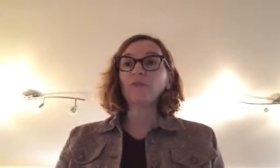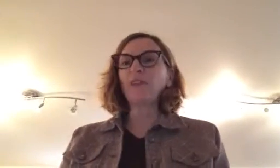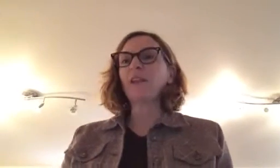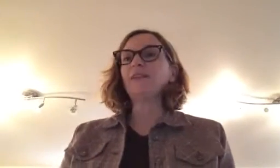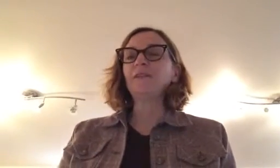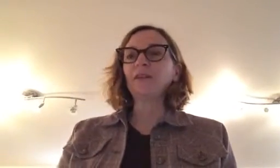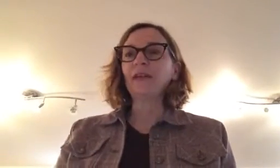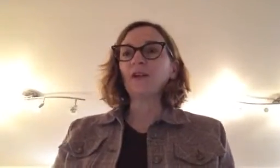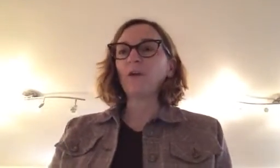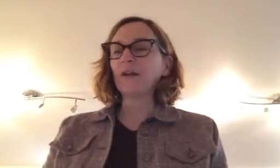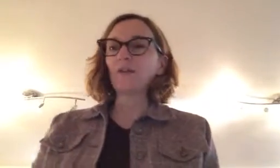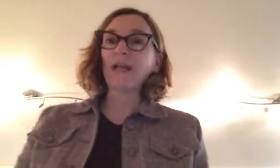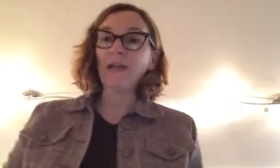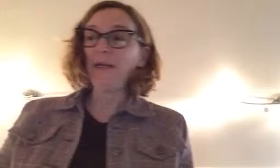very likely to get a radical enemy.